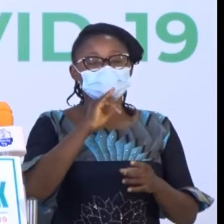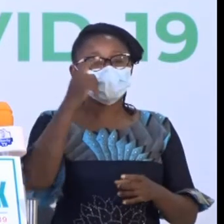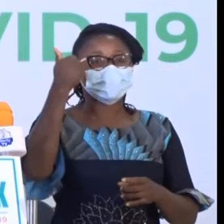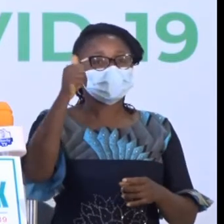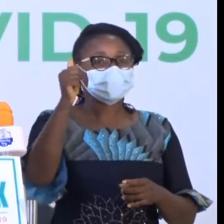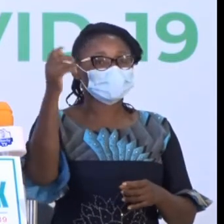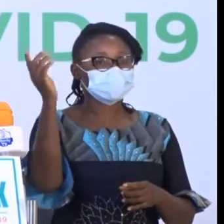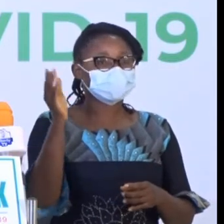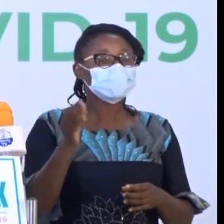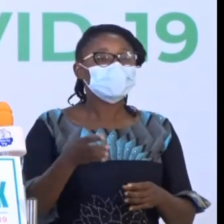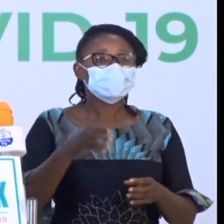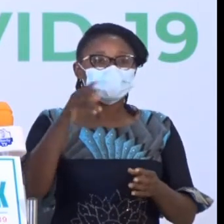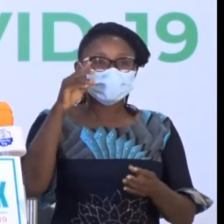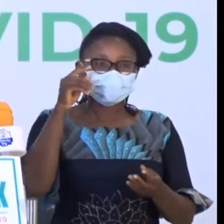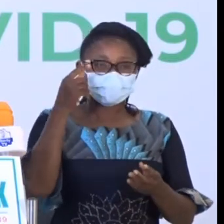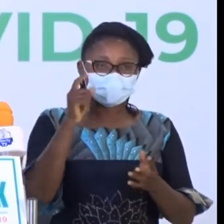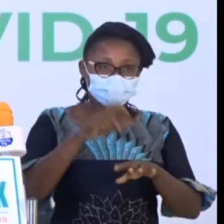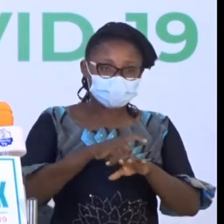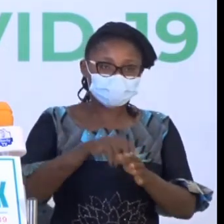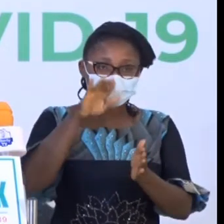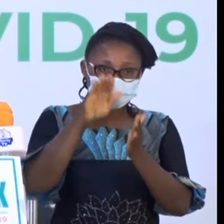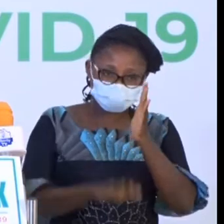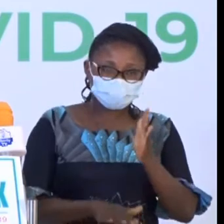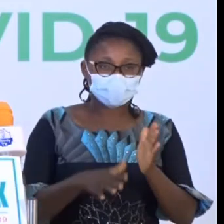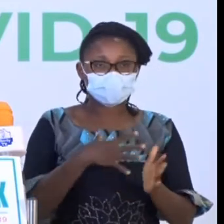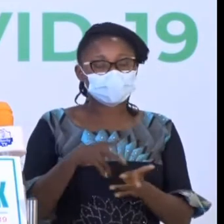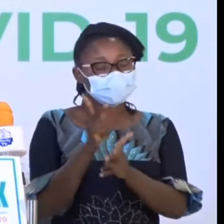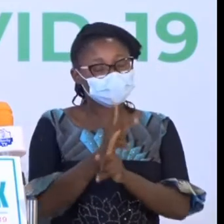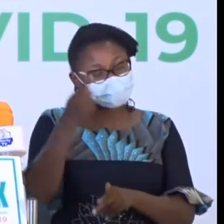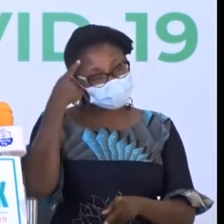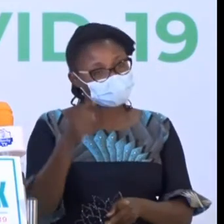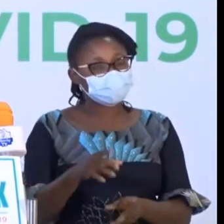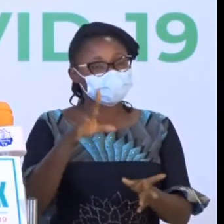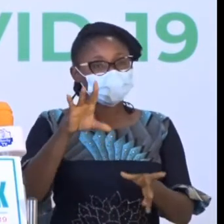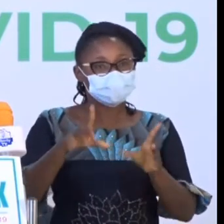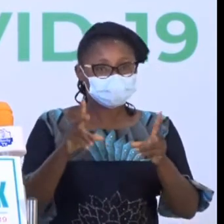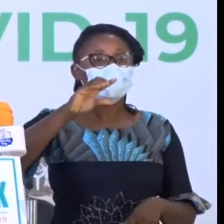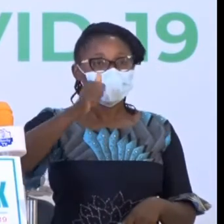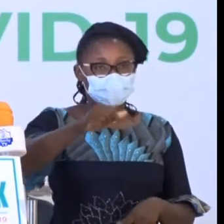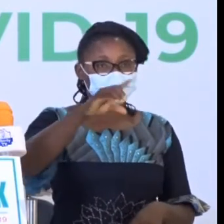the PCR, can be deployed for point-of-care detection and surveillance.